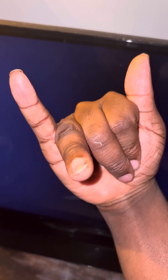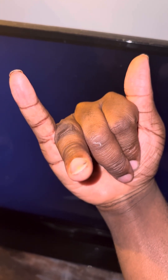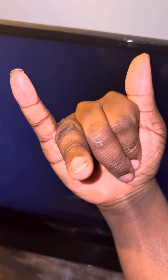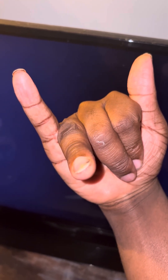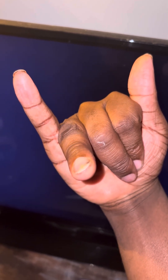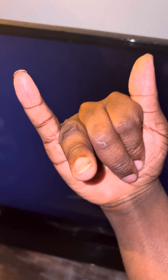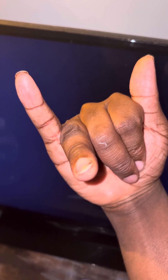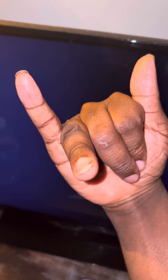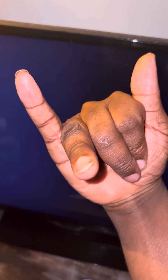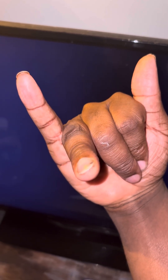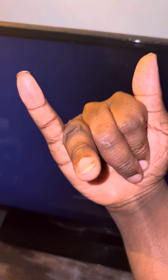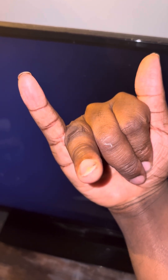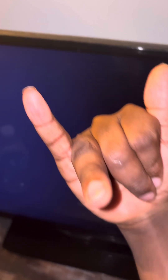yak.